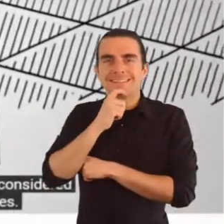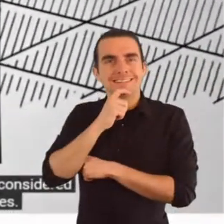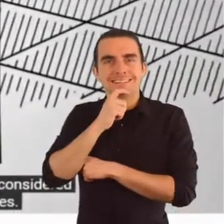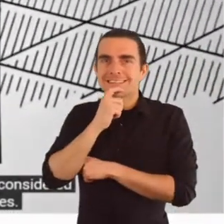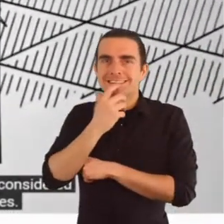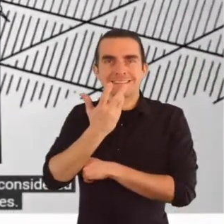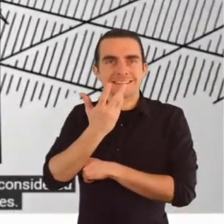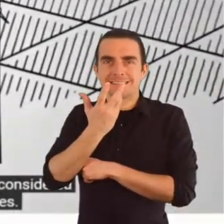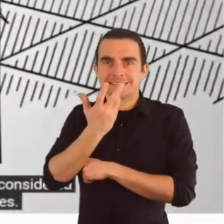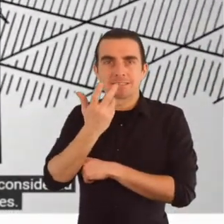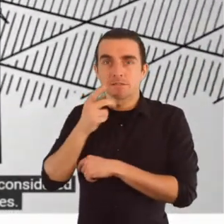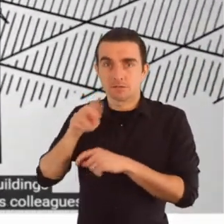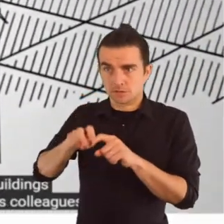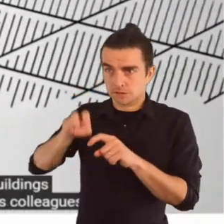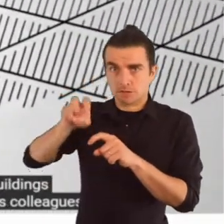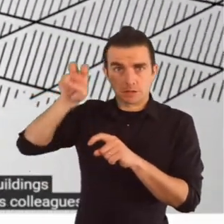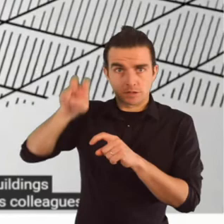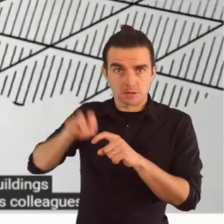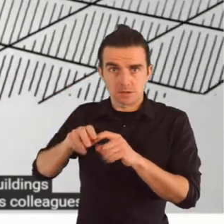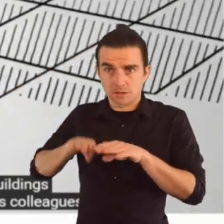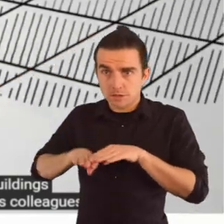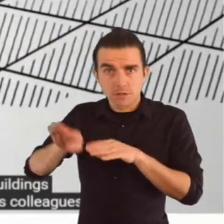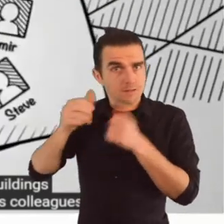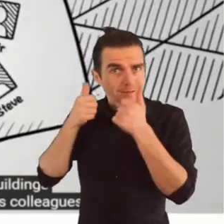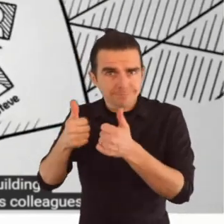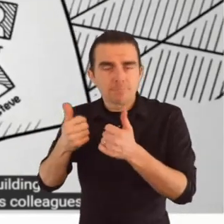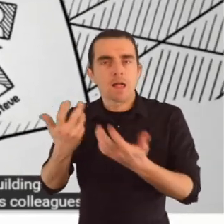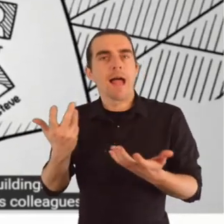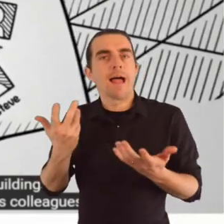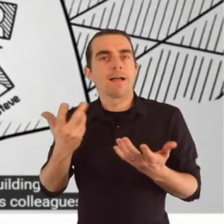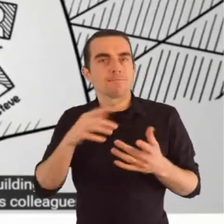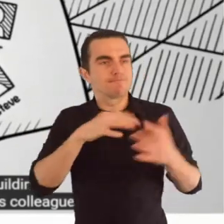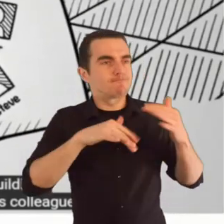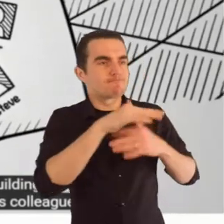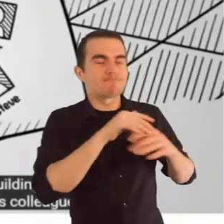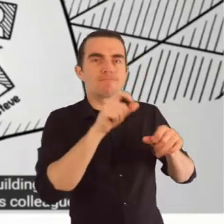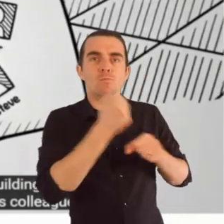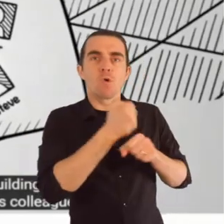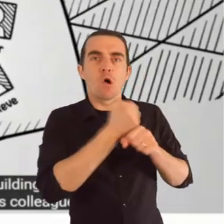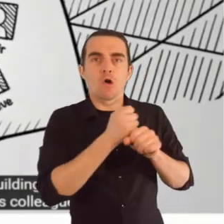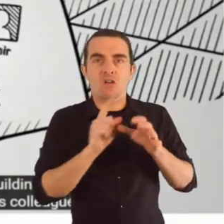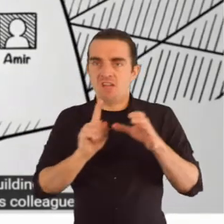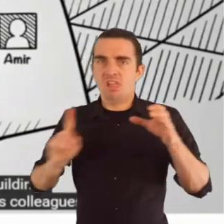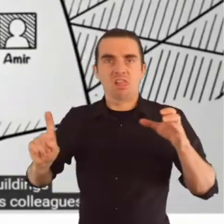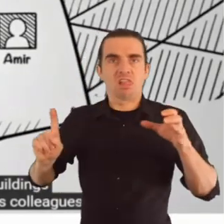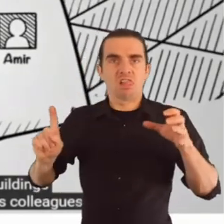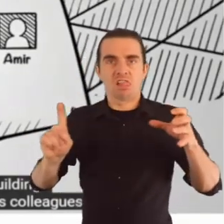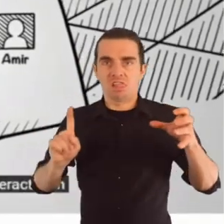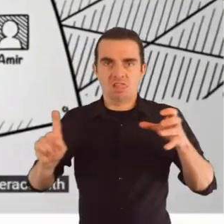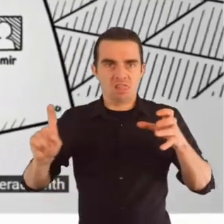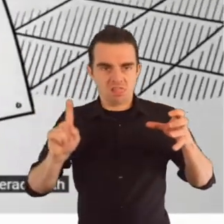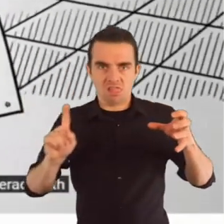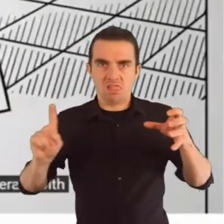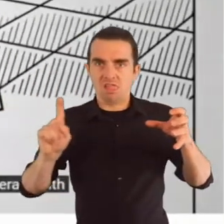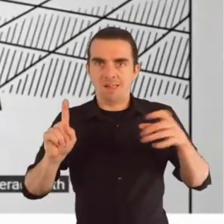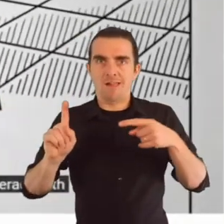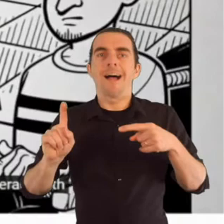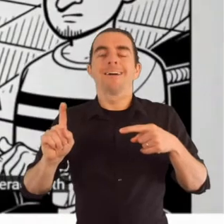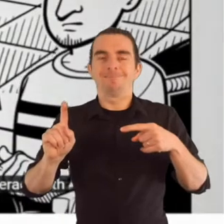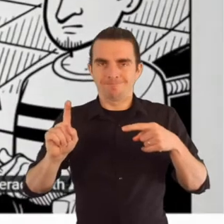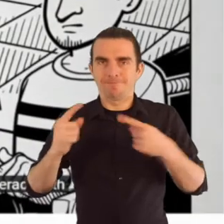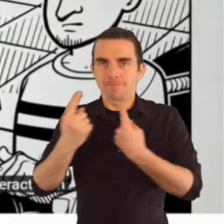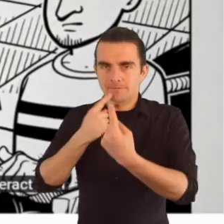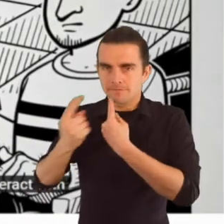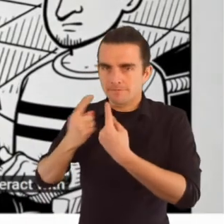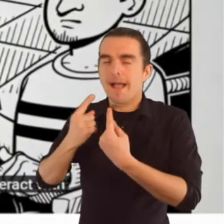and workspaces. But it wasn't just accessible buildings that were important. Some of Amir's colleagues lacked the skills